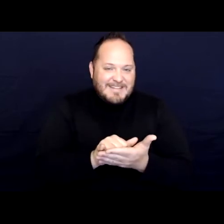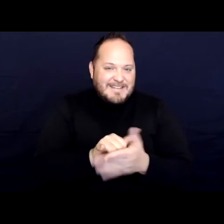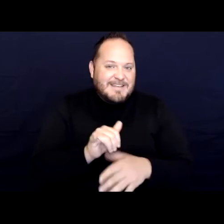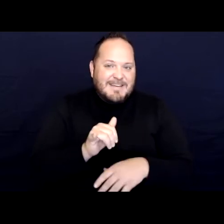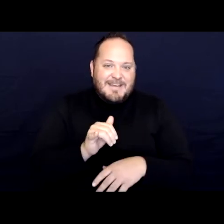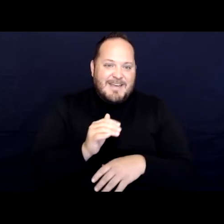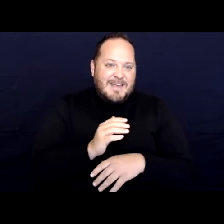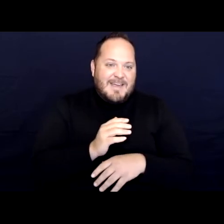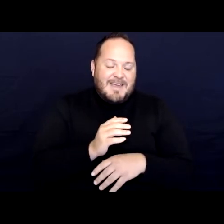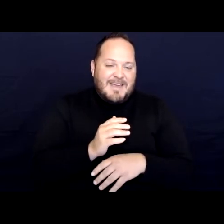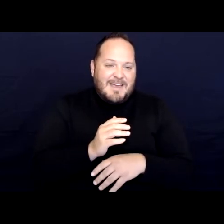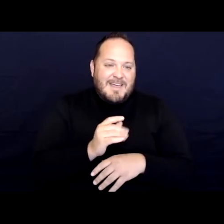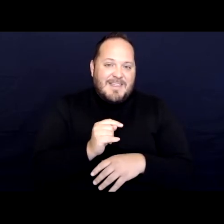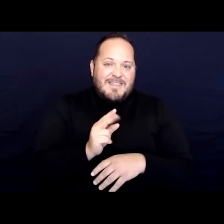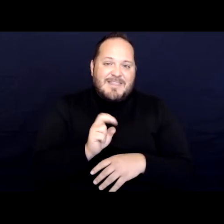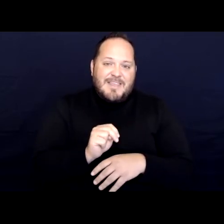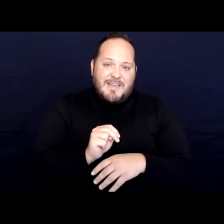And then